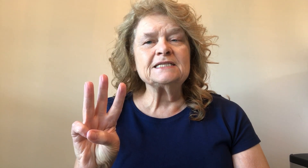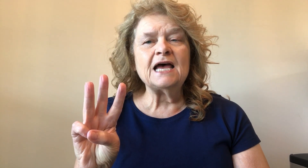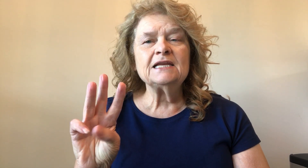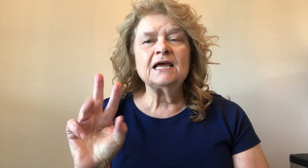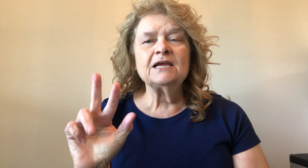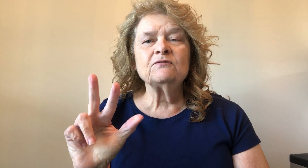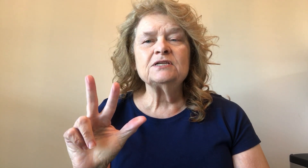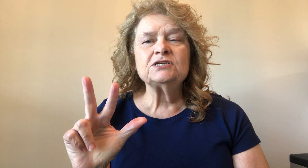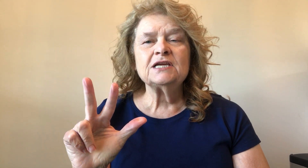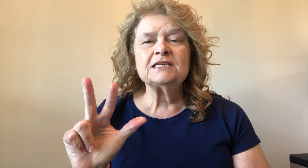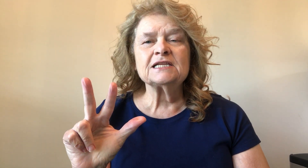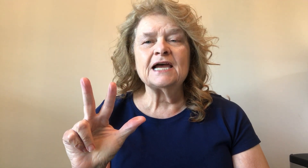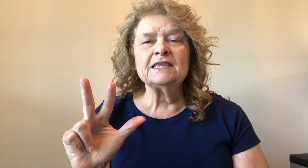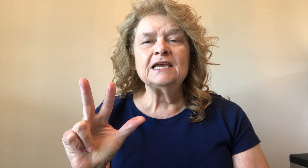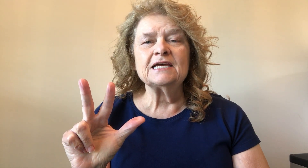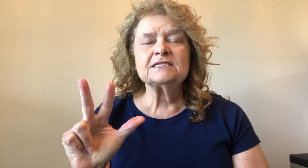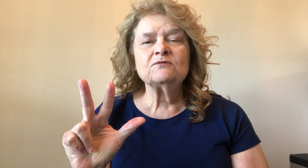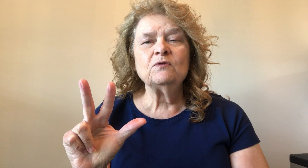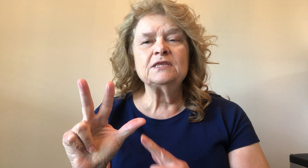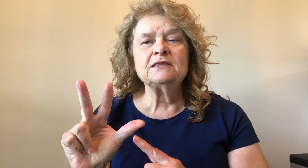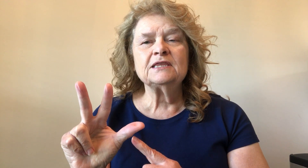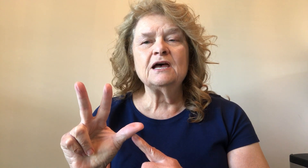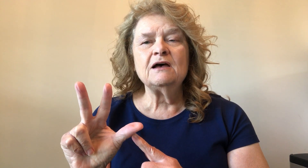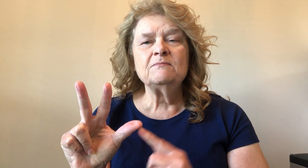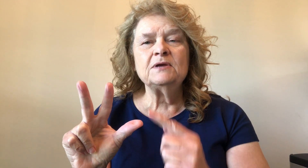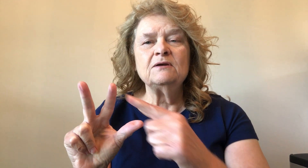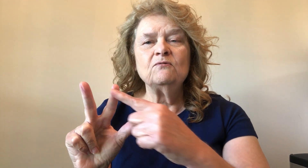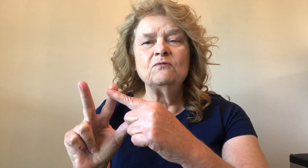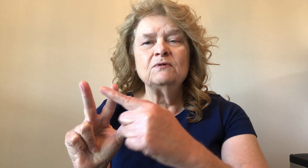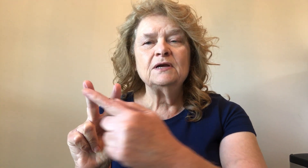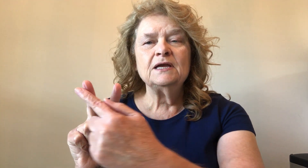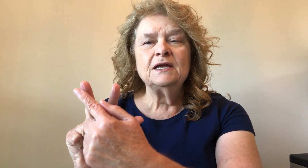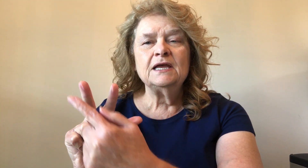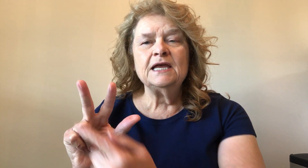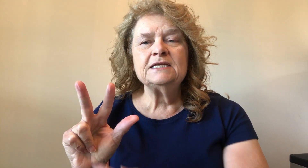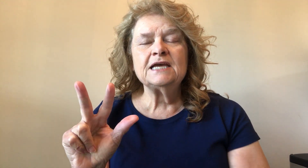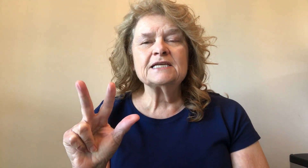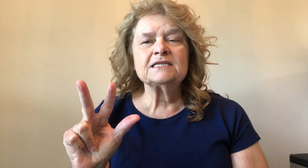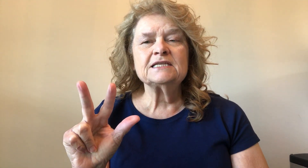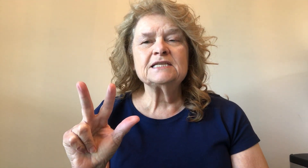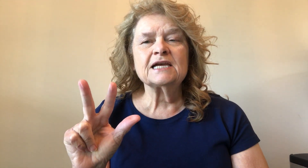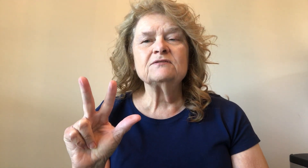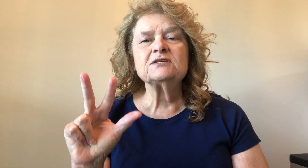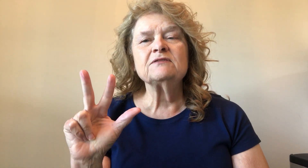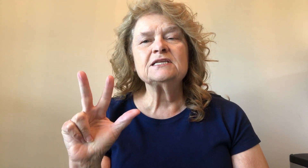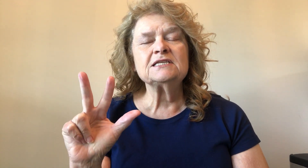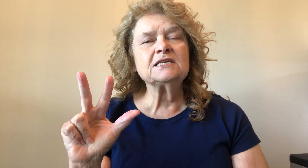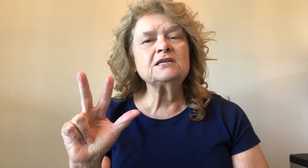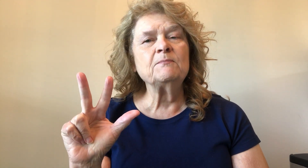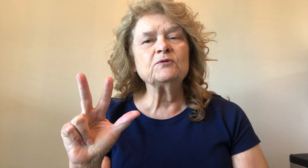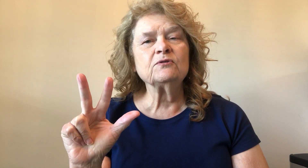sign language is like this, with the thumb, index in the second. So this is the number